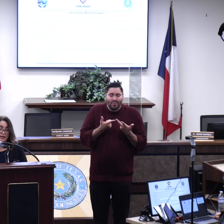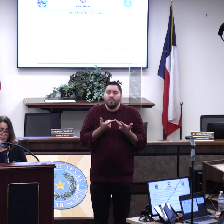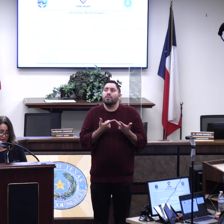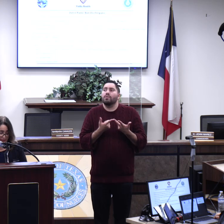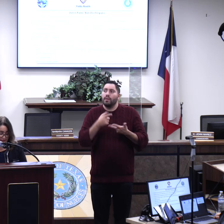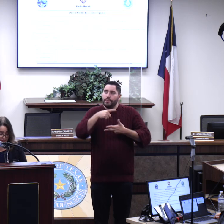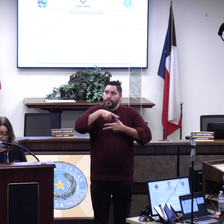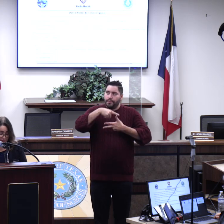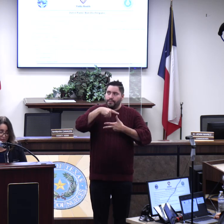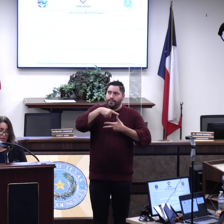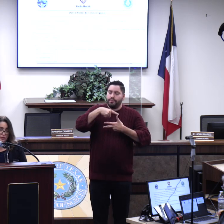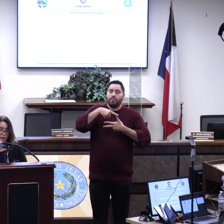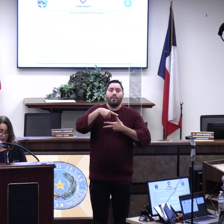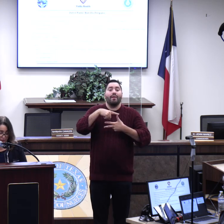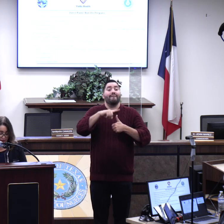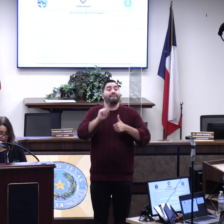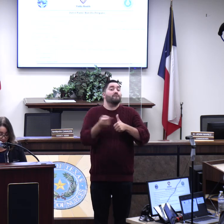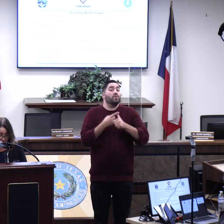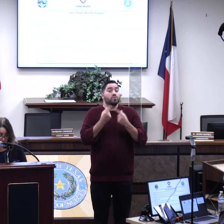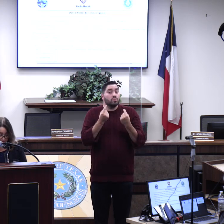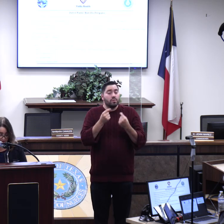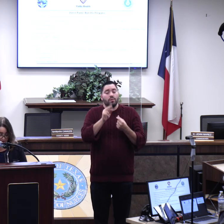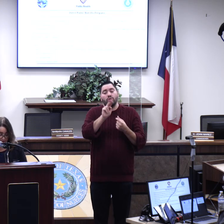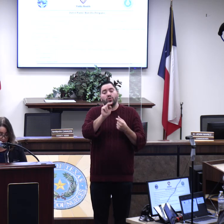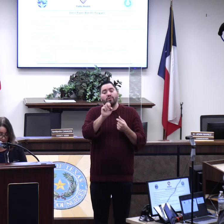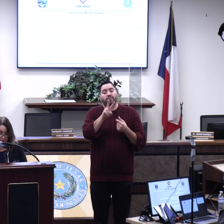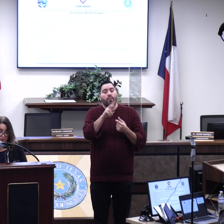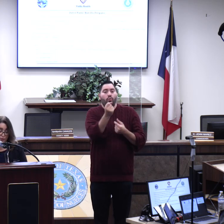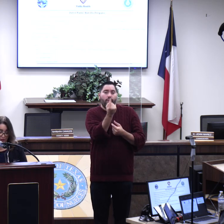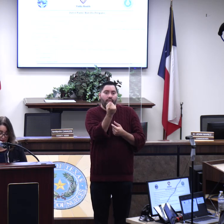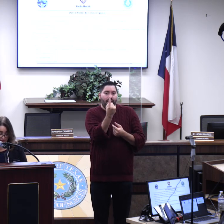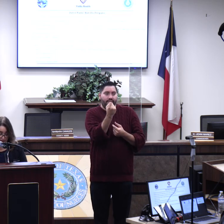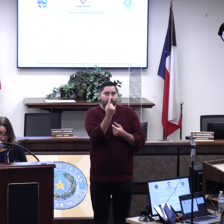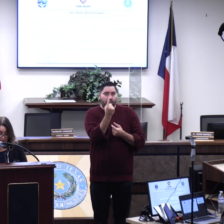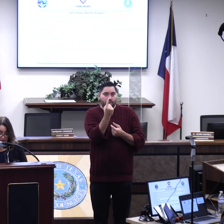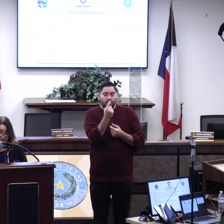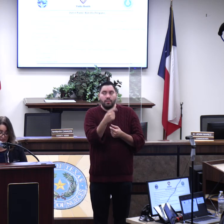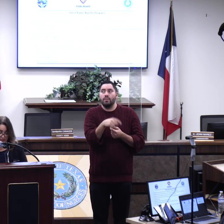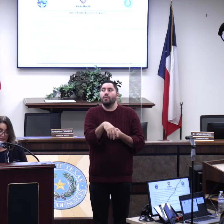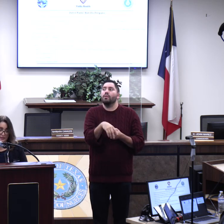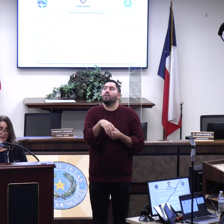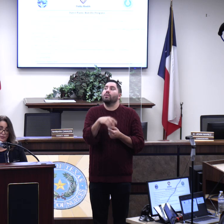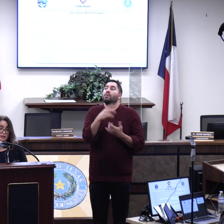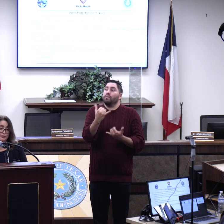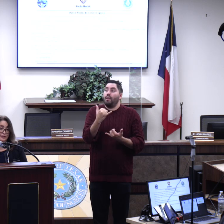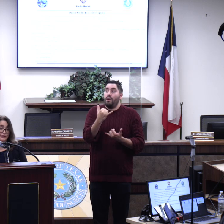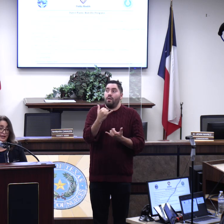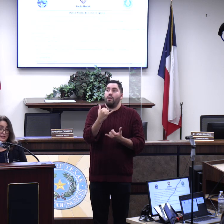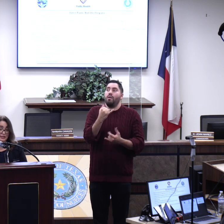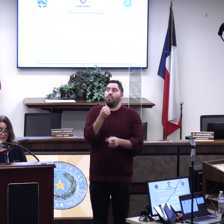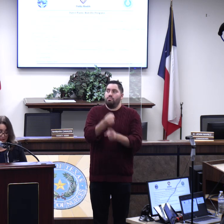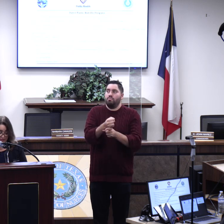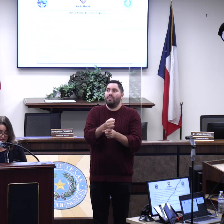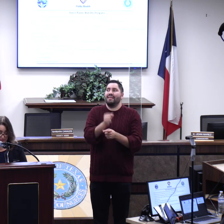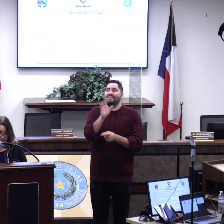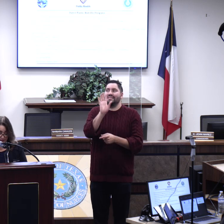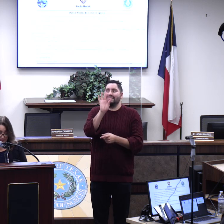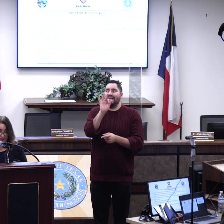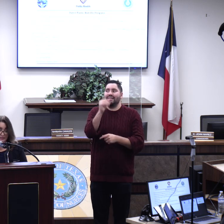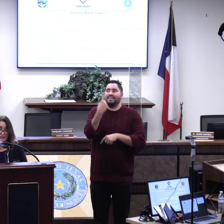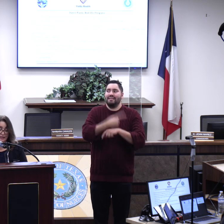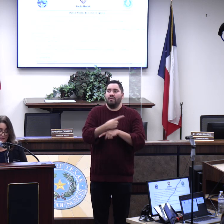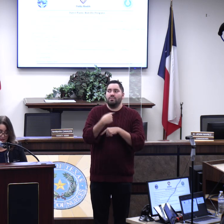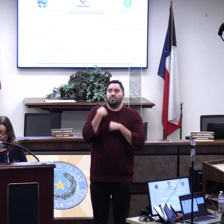first case was identified on November 11th in Botswana. And since then, which has been 19 days since